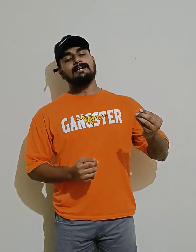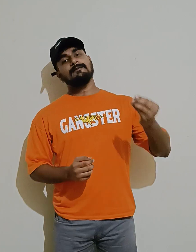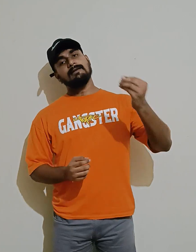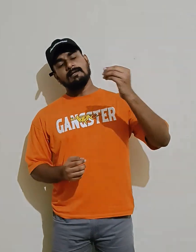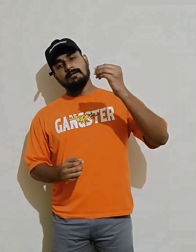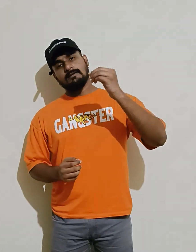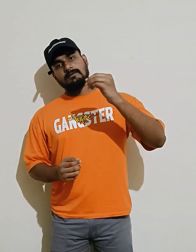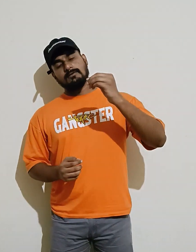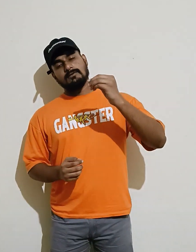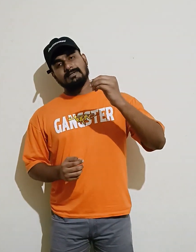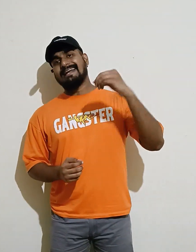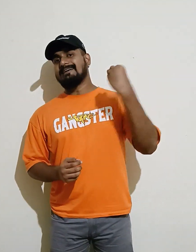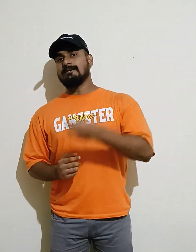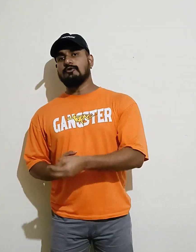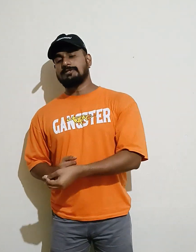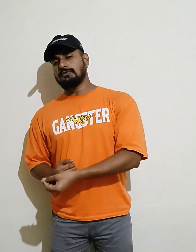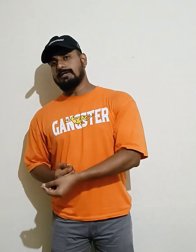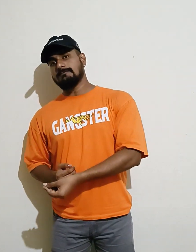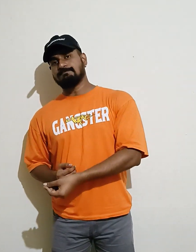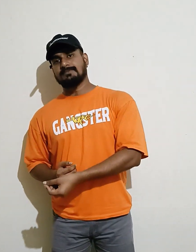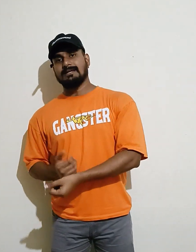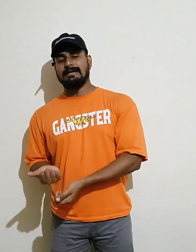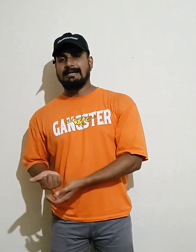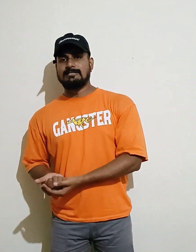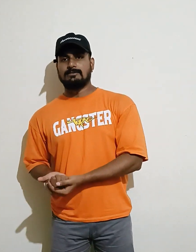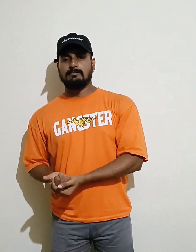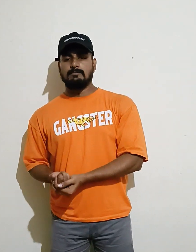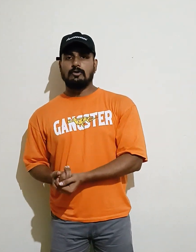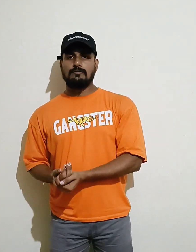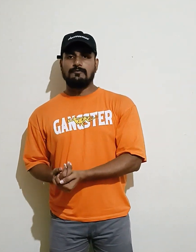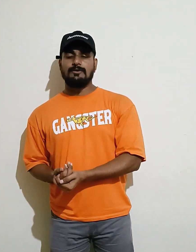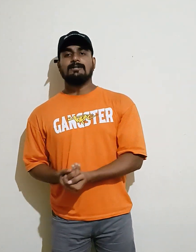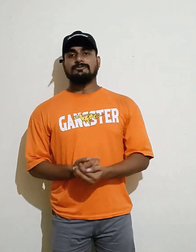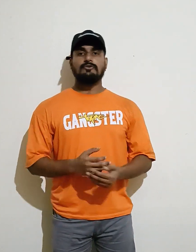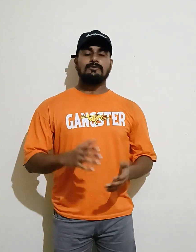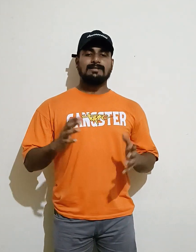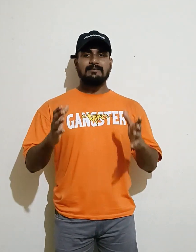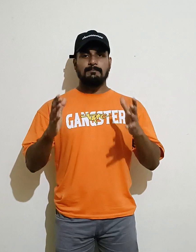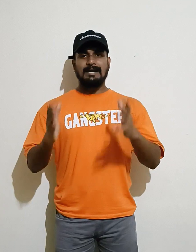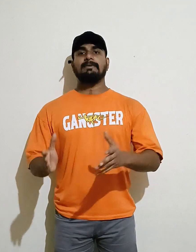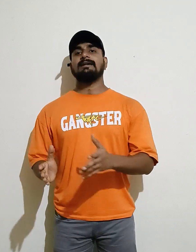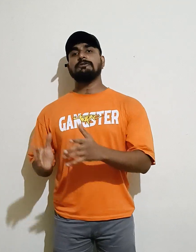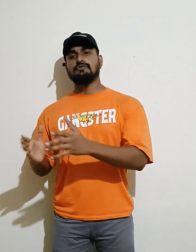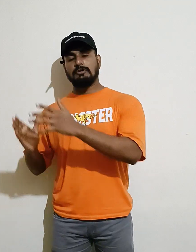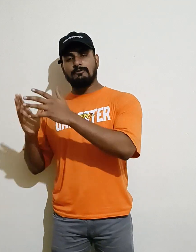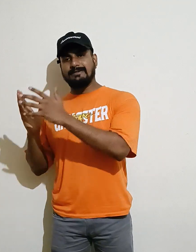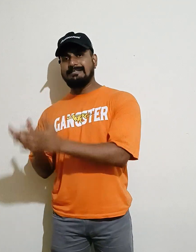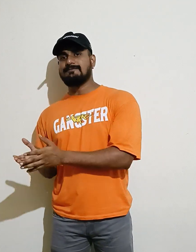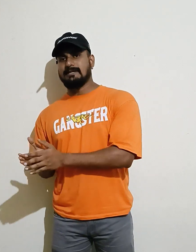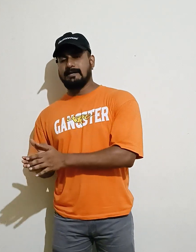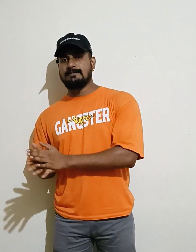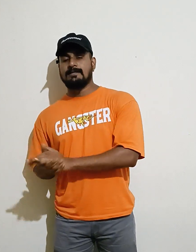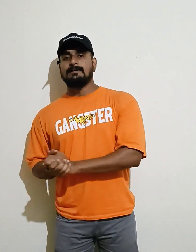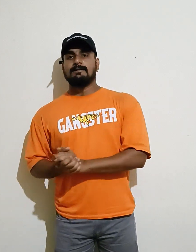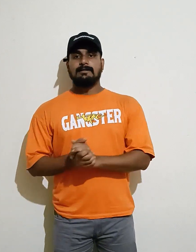it will directly goes into the else block of code. So the primarily use of if else,